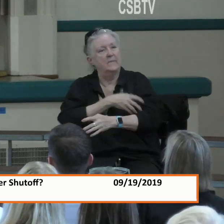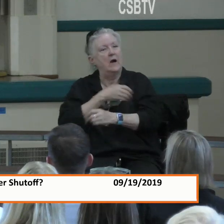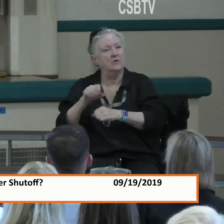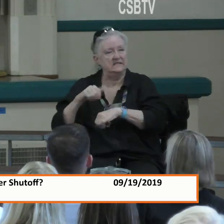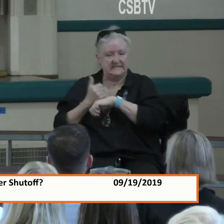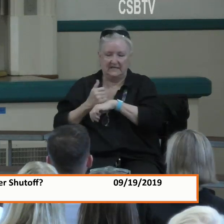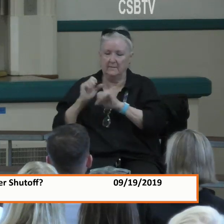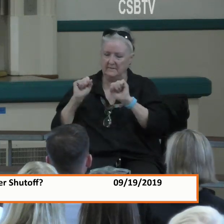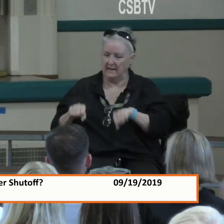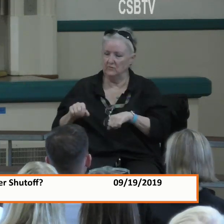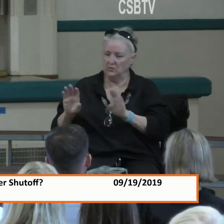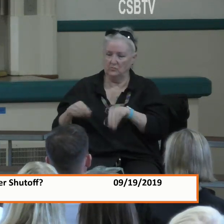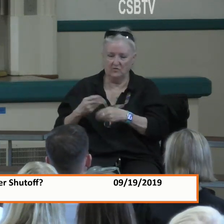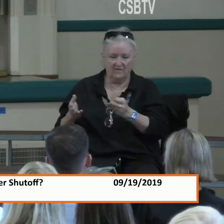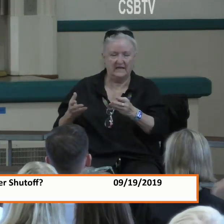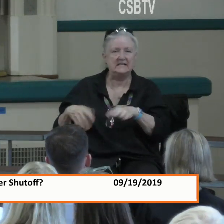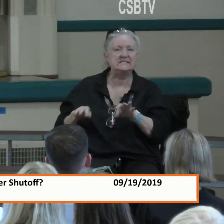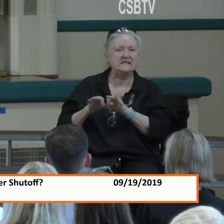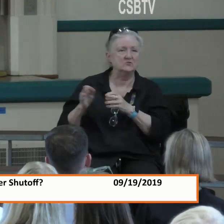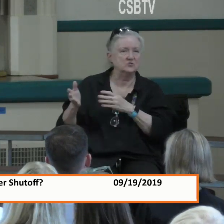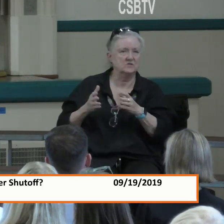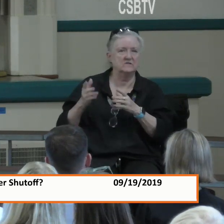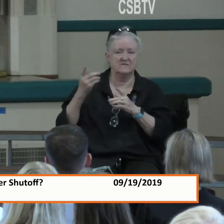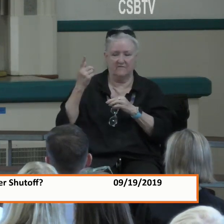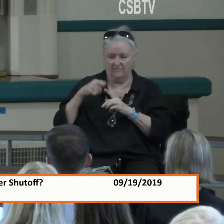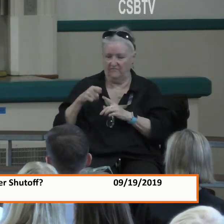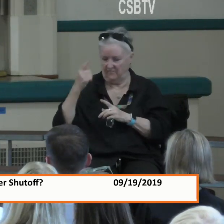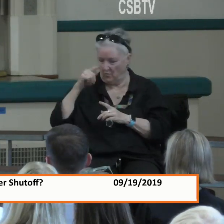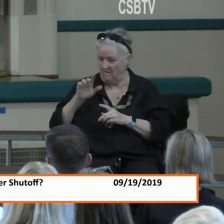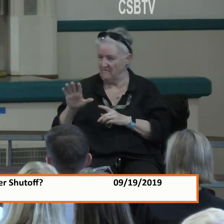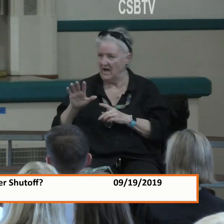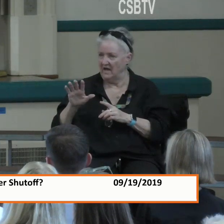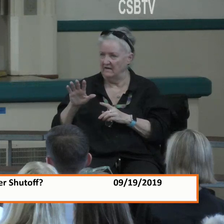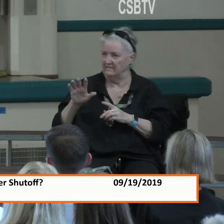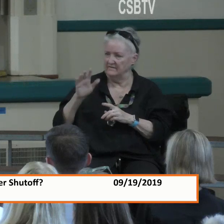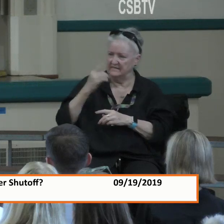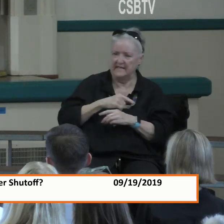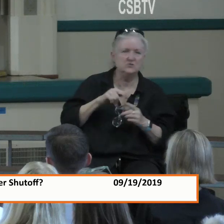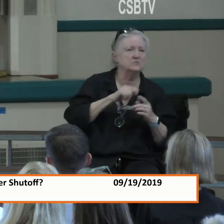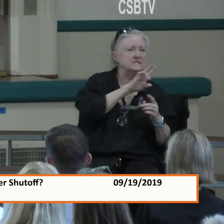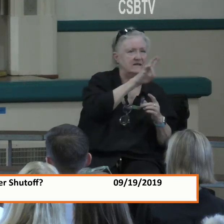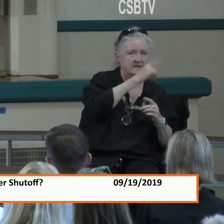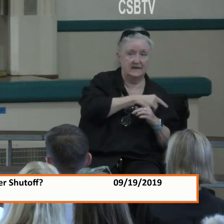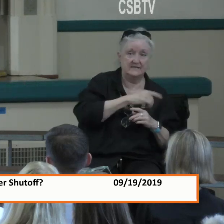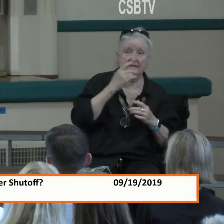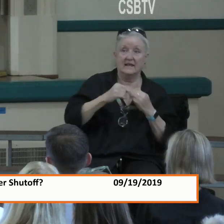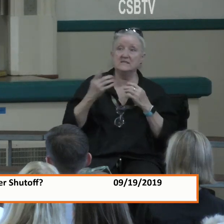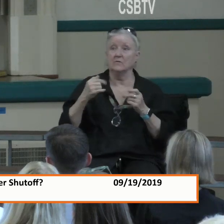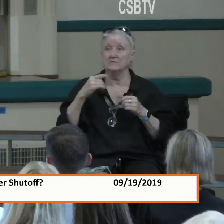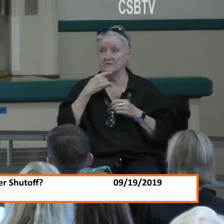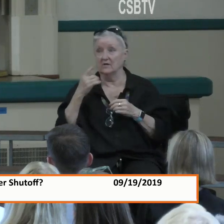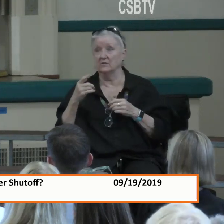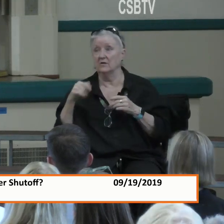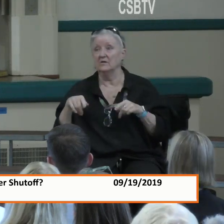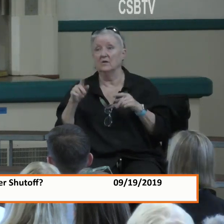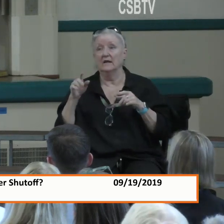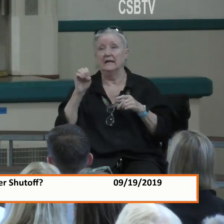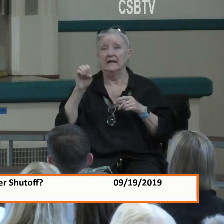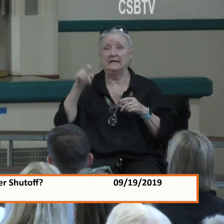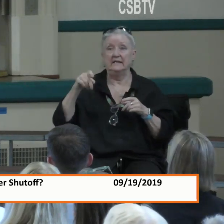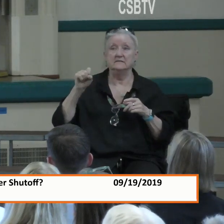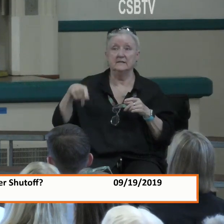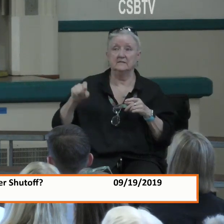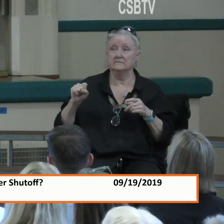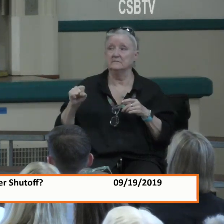providing essential service power for 5 to 7 days. The last thing I want to tell you is that during any